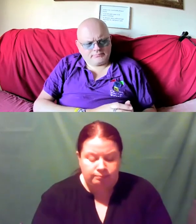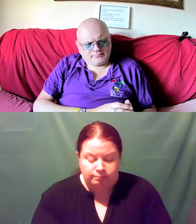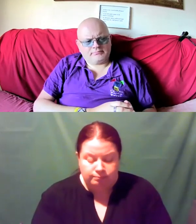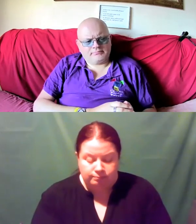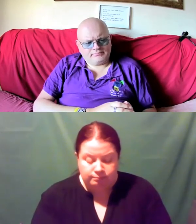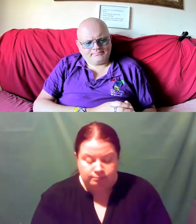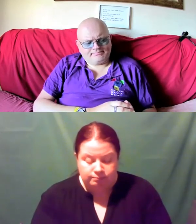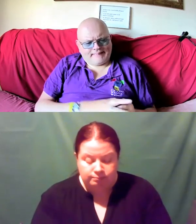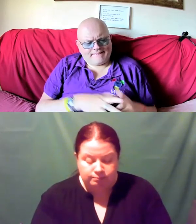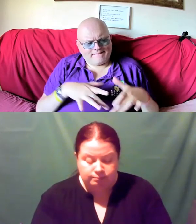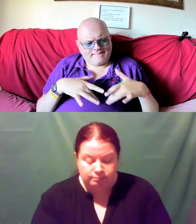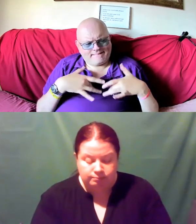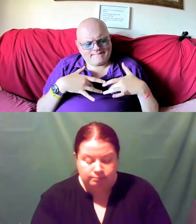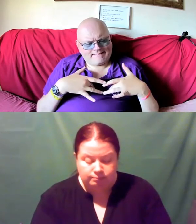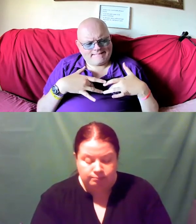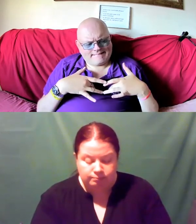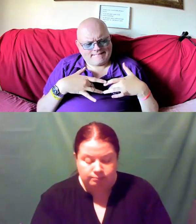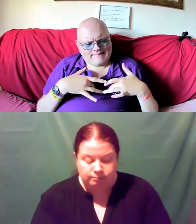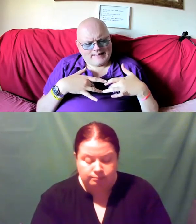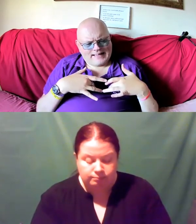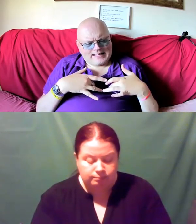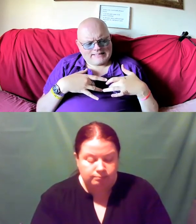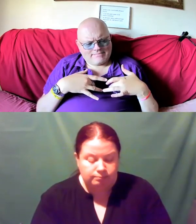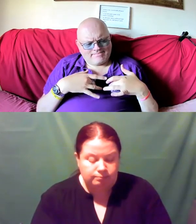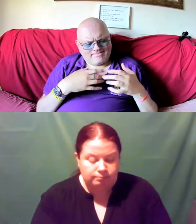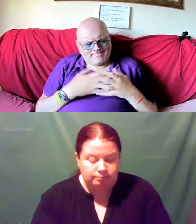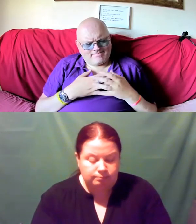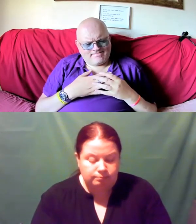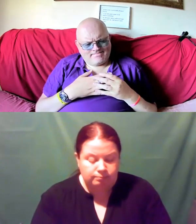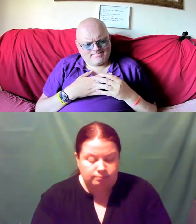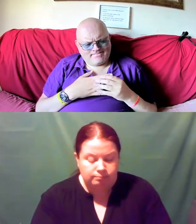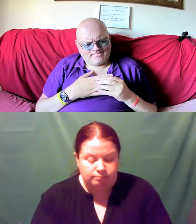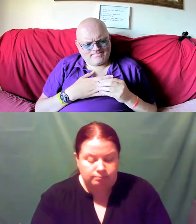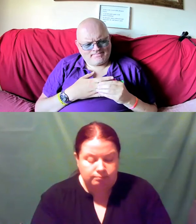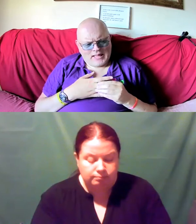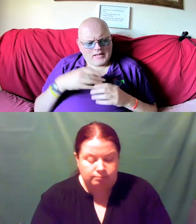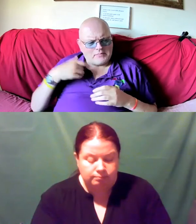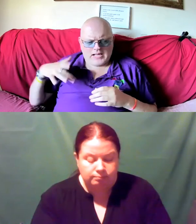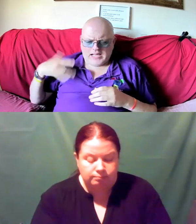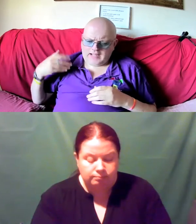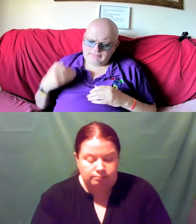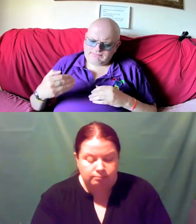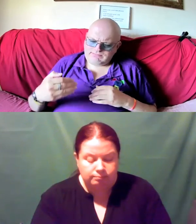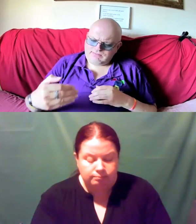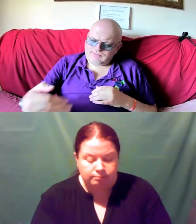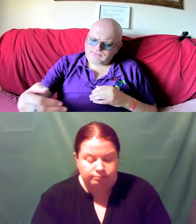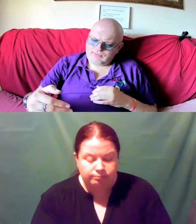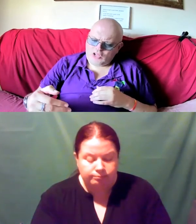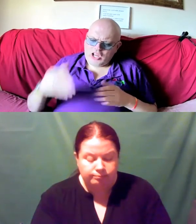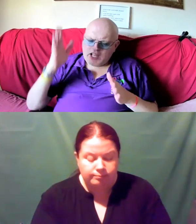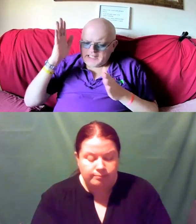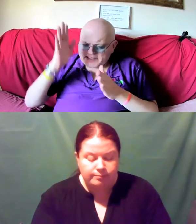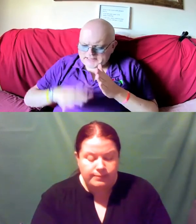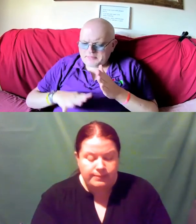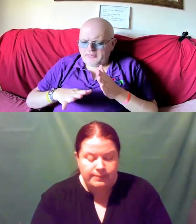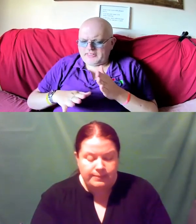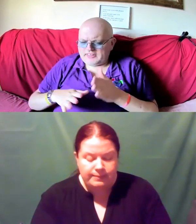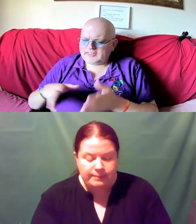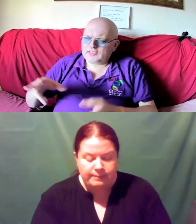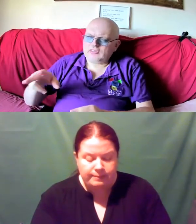I think I've learned a lot from my journey, and, you know, I've sought out mentors, you know, spiritual